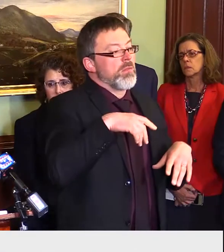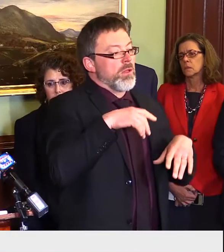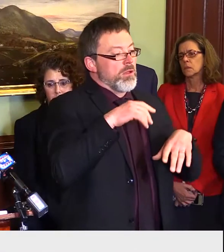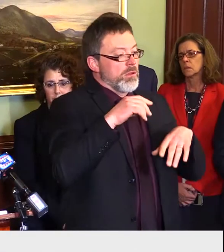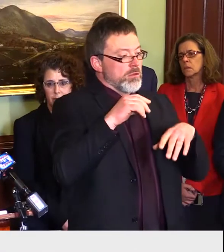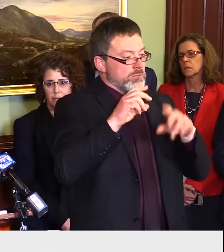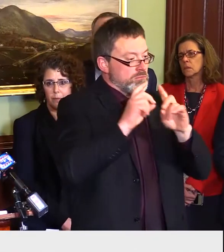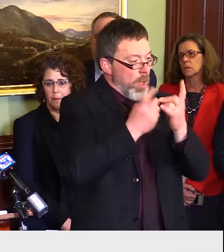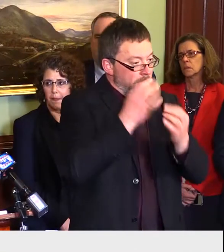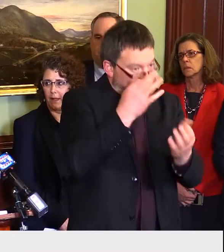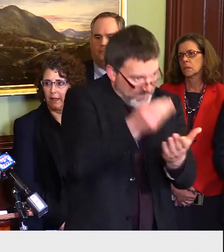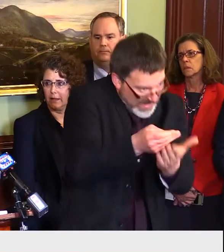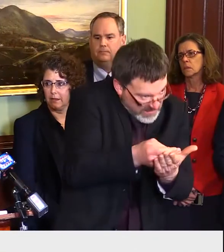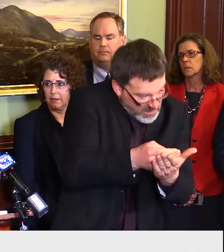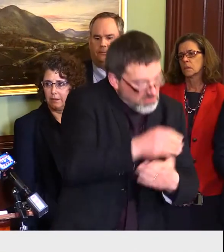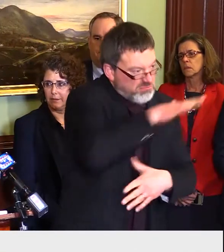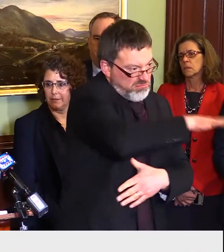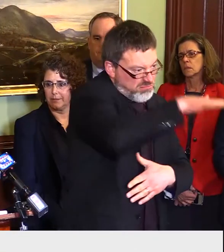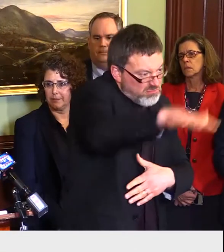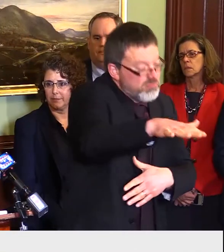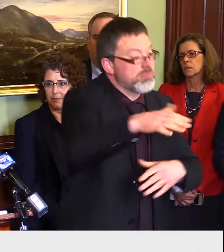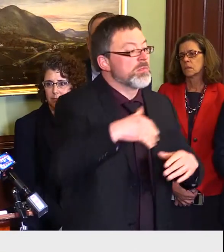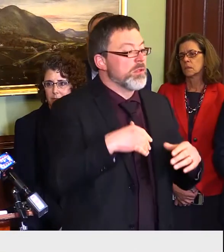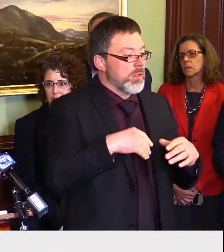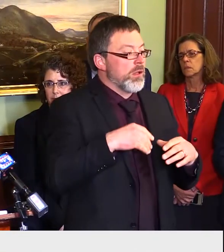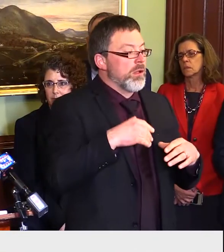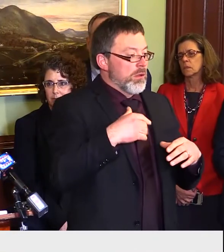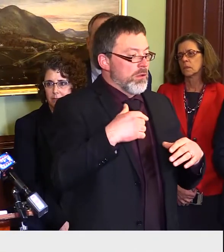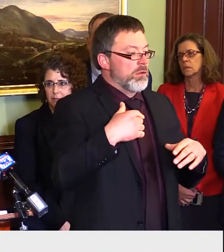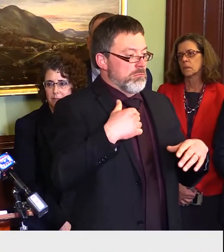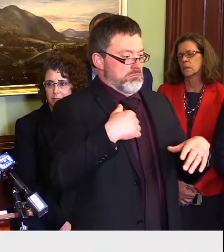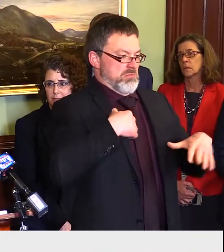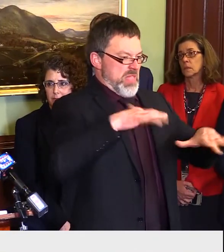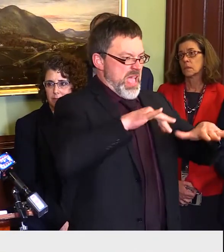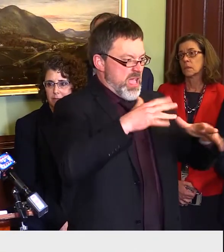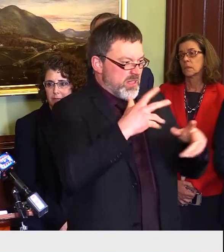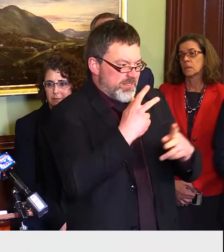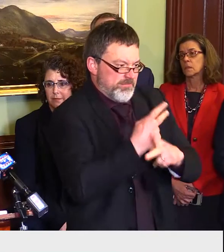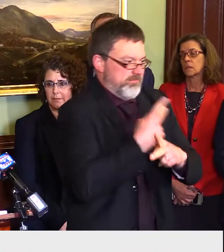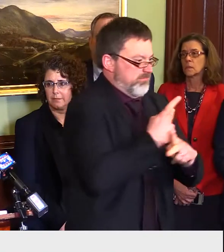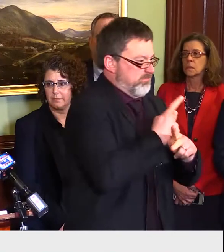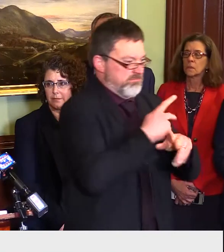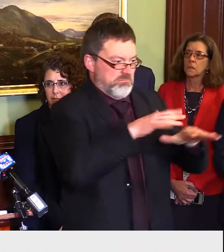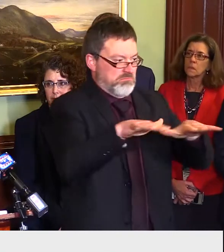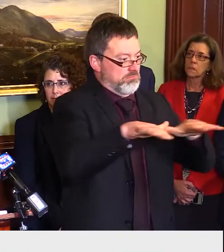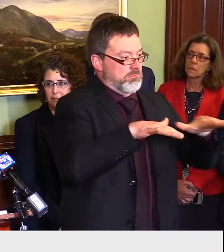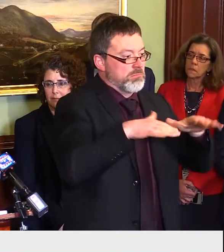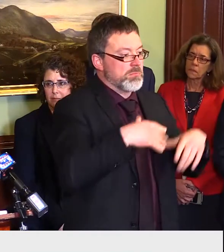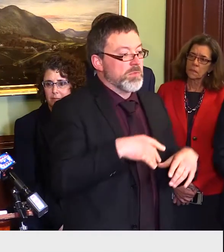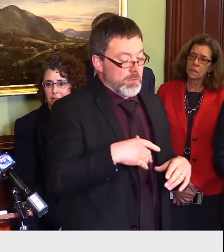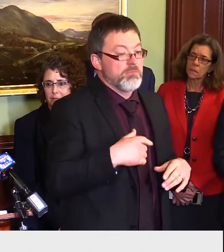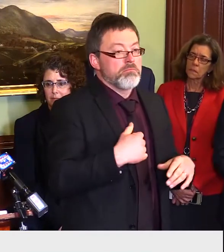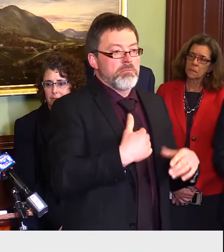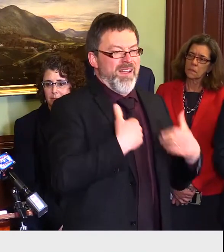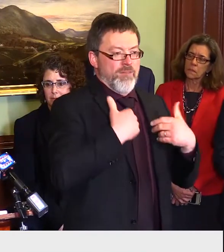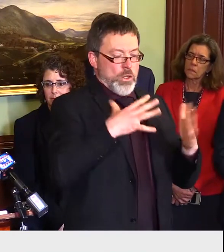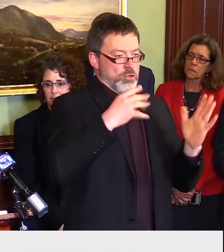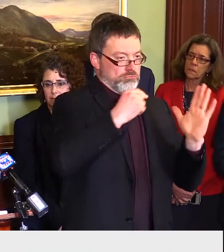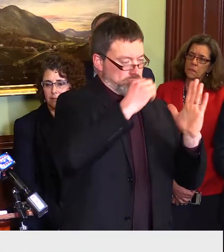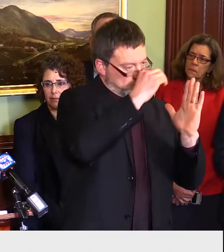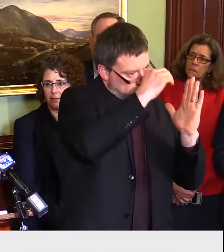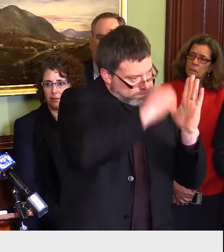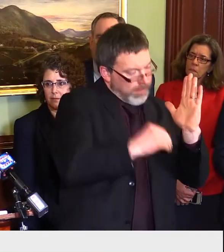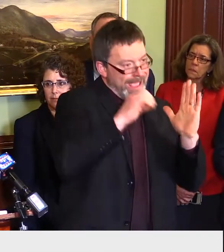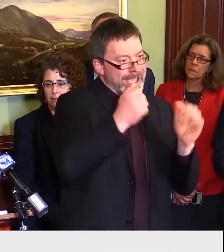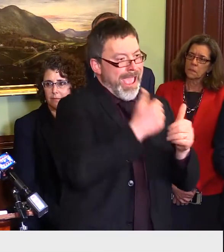Additional steps and details are outlined in the executive order. And while I know many are concerned about